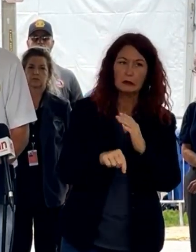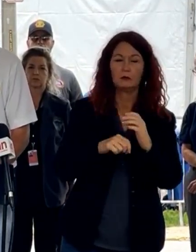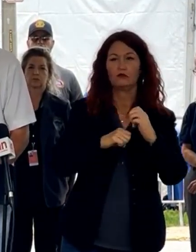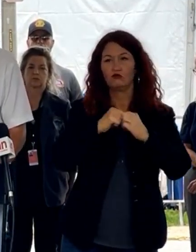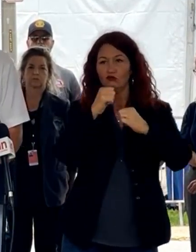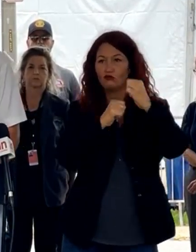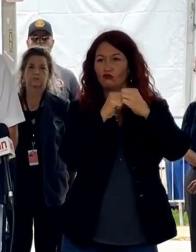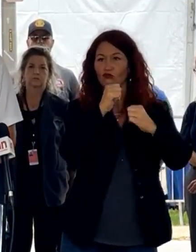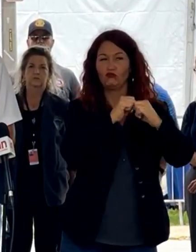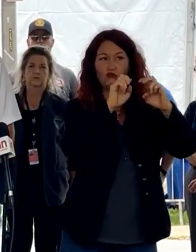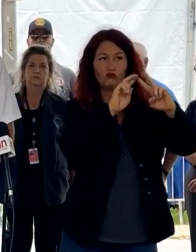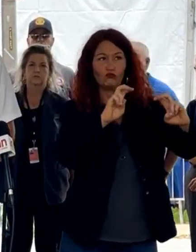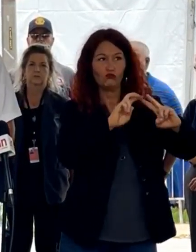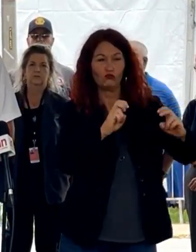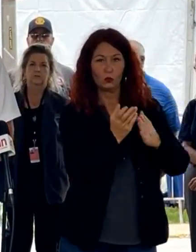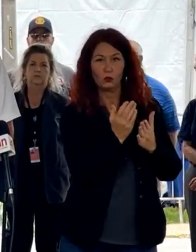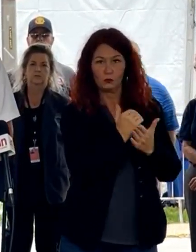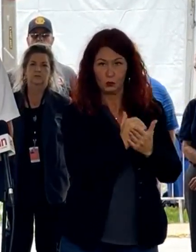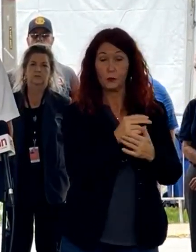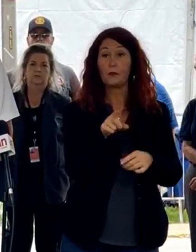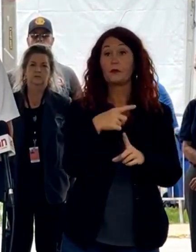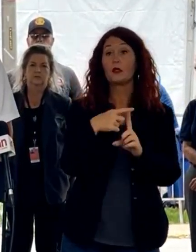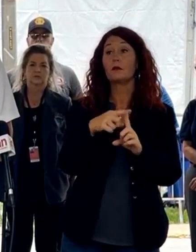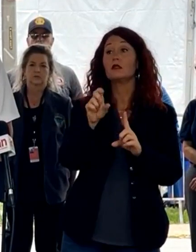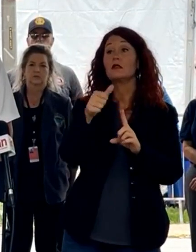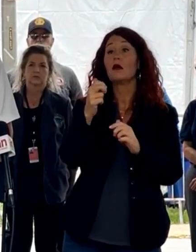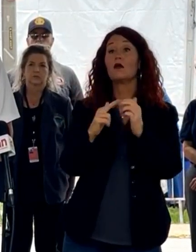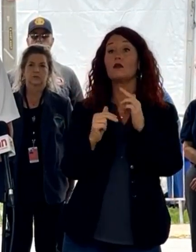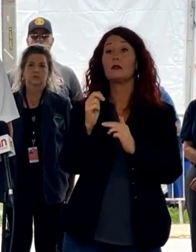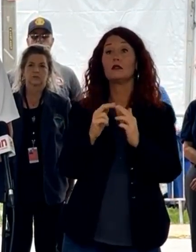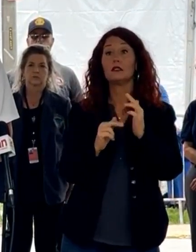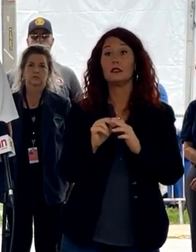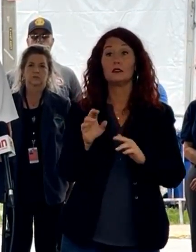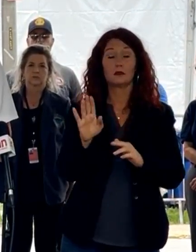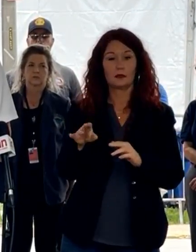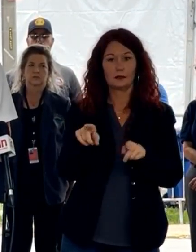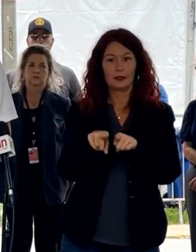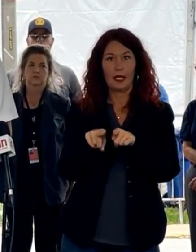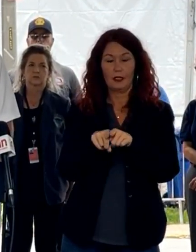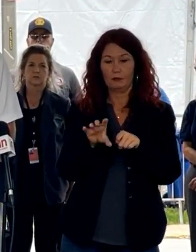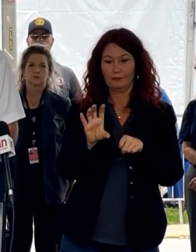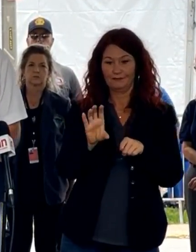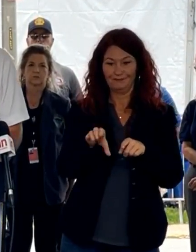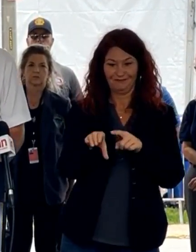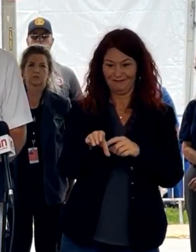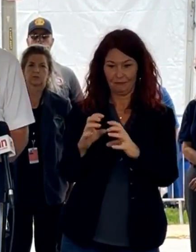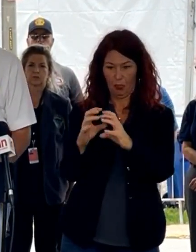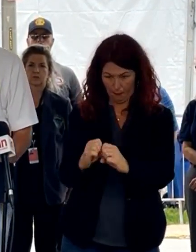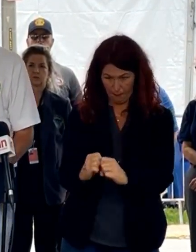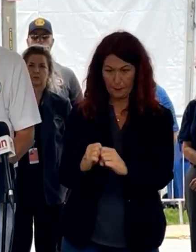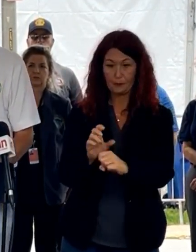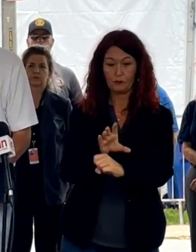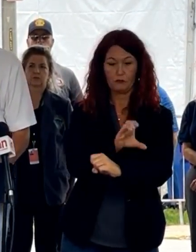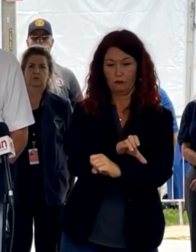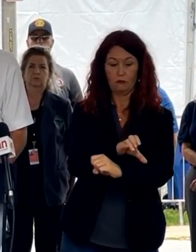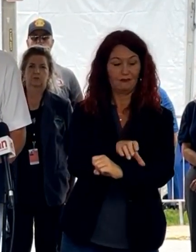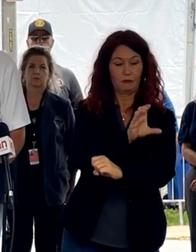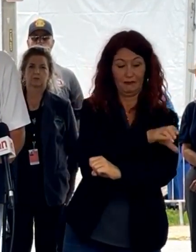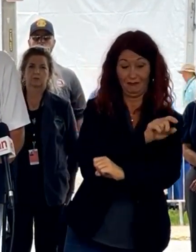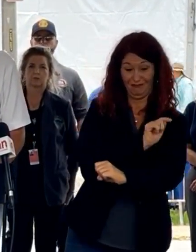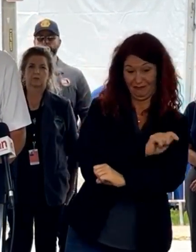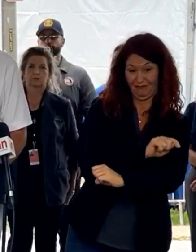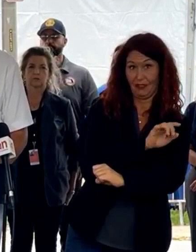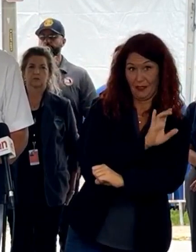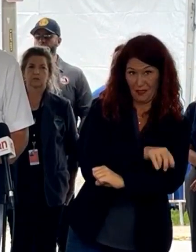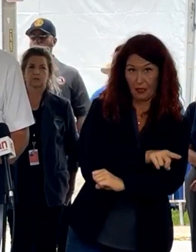to the sister building you know called Champlain North, which is essentially the same building built by the same developer